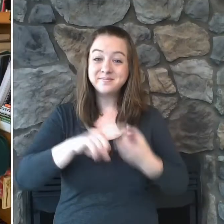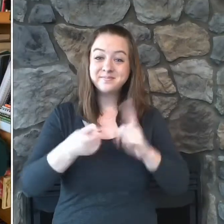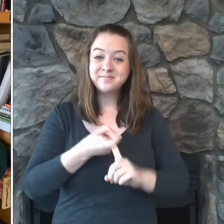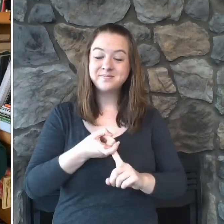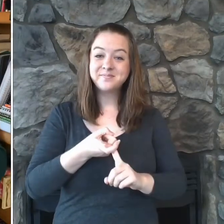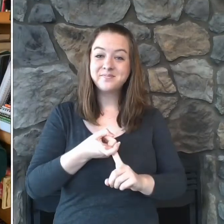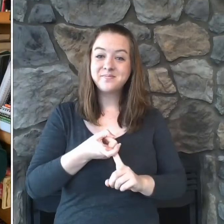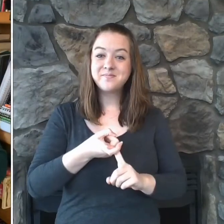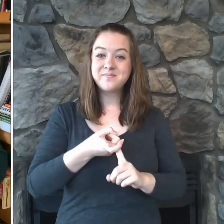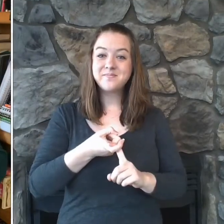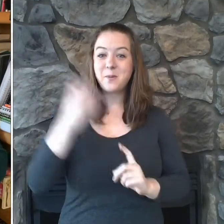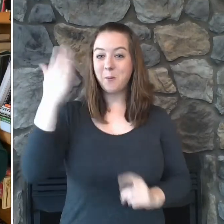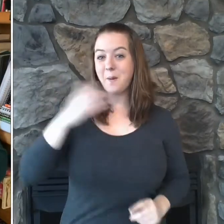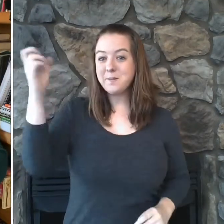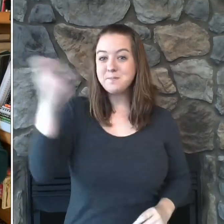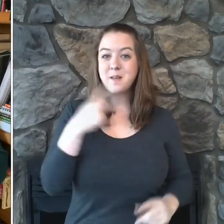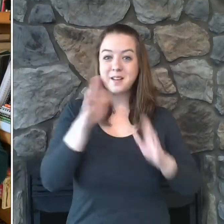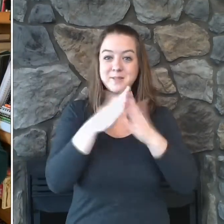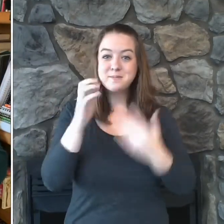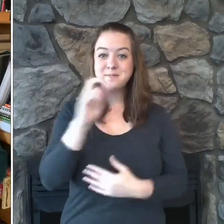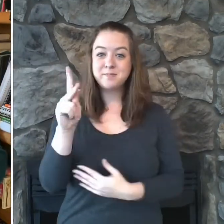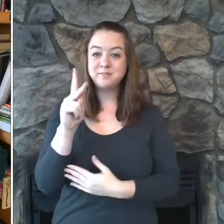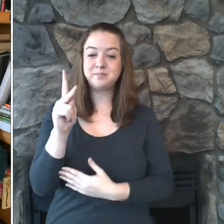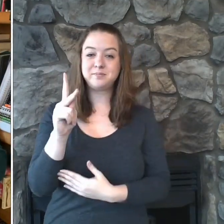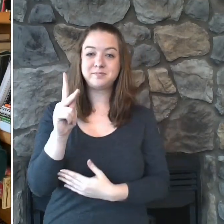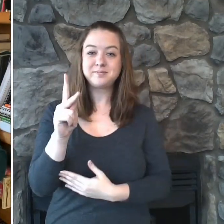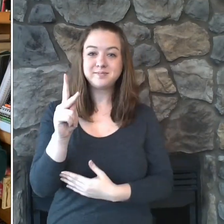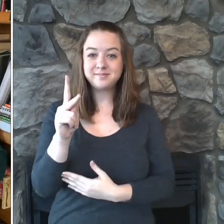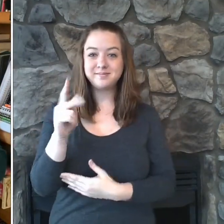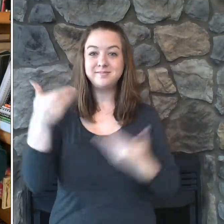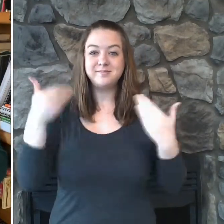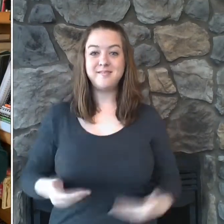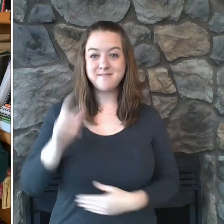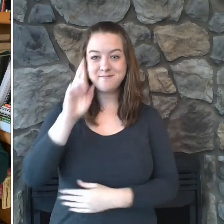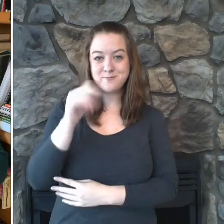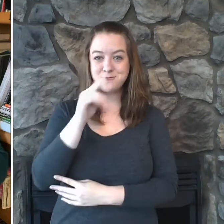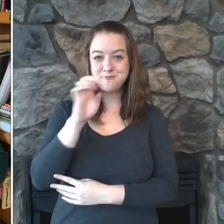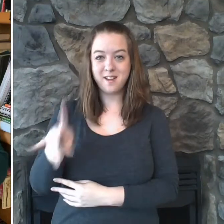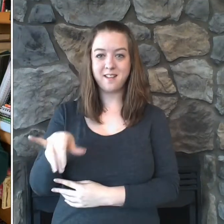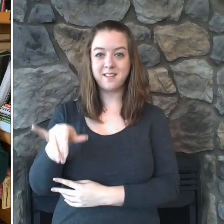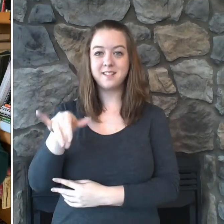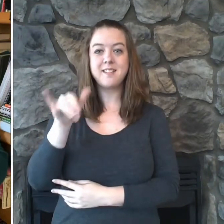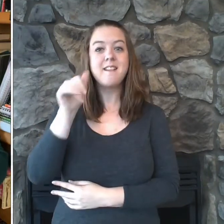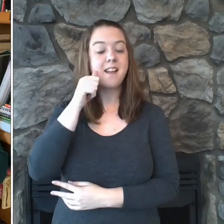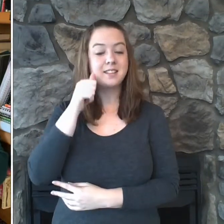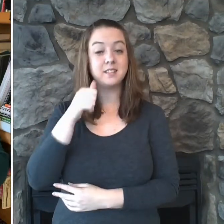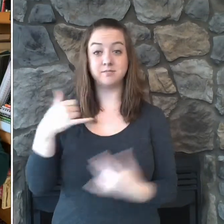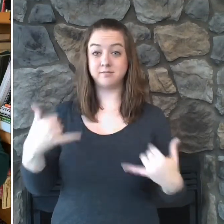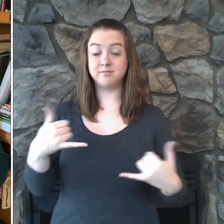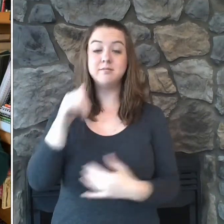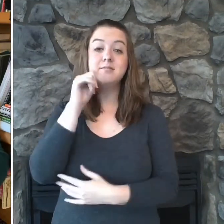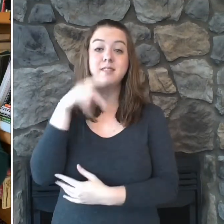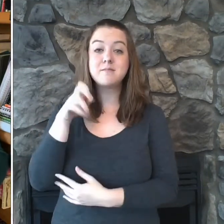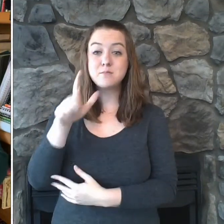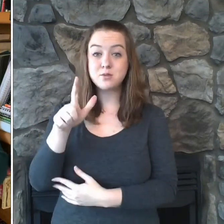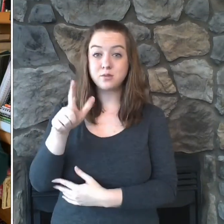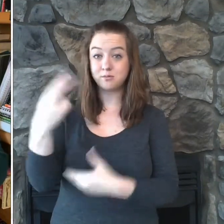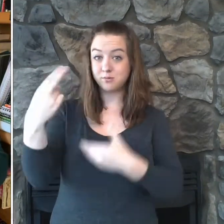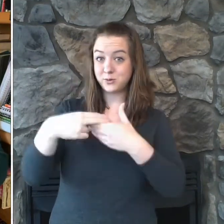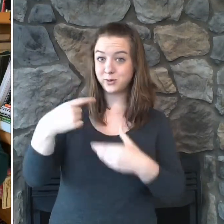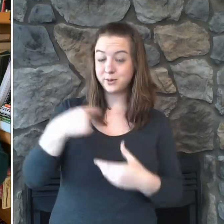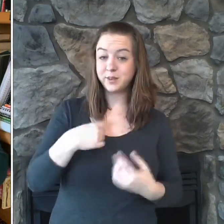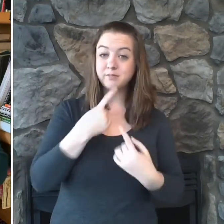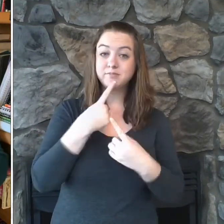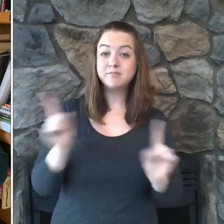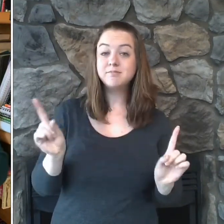Hello, my sweet friends. Welcome back to the Book Nook. I'm Raggedy Auntie, and today Auntie Purl